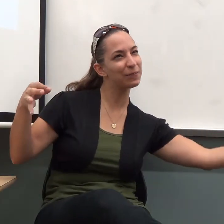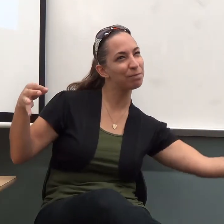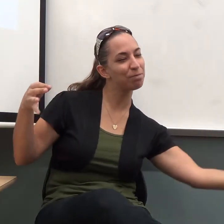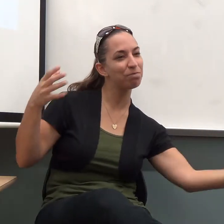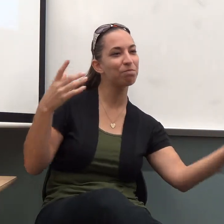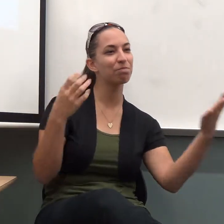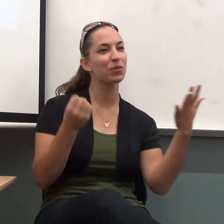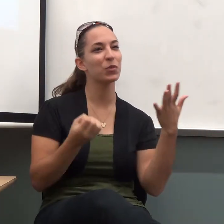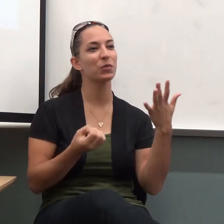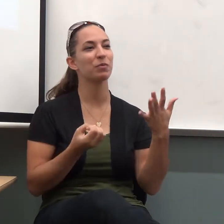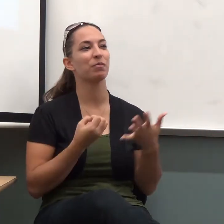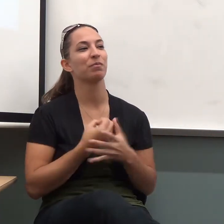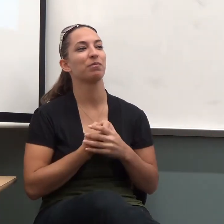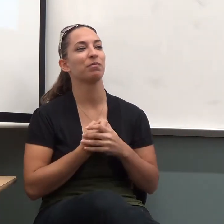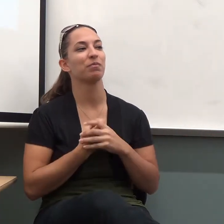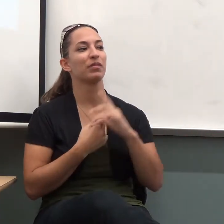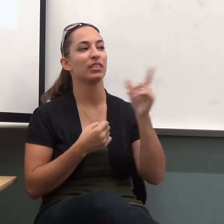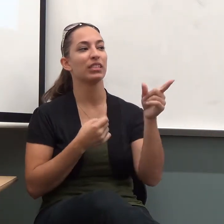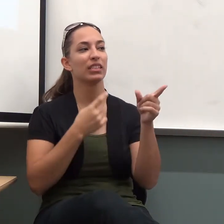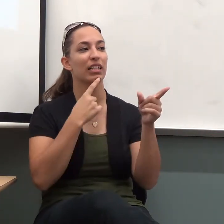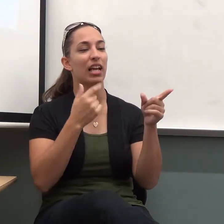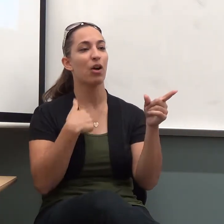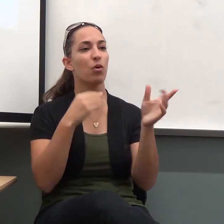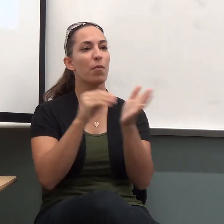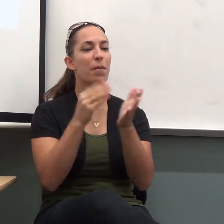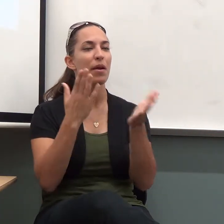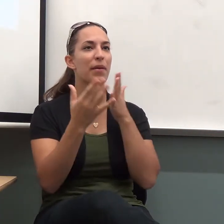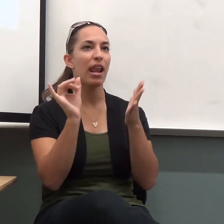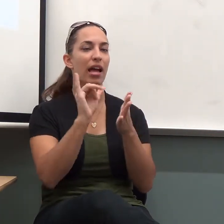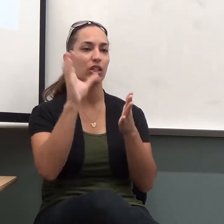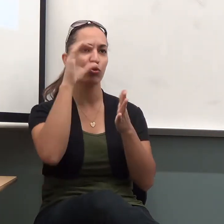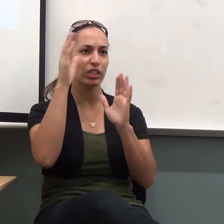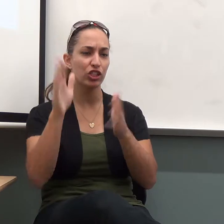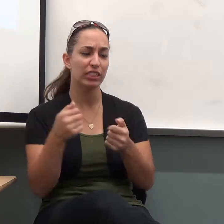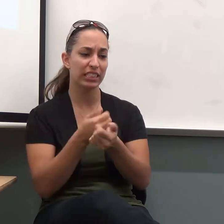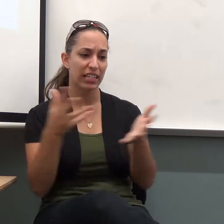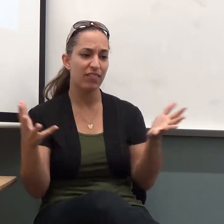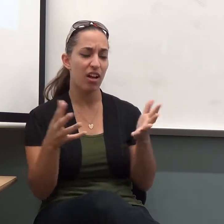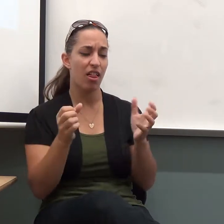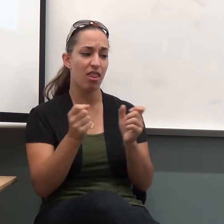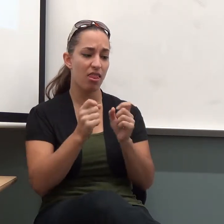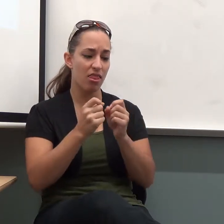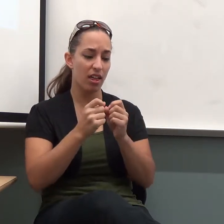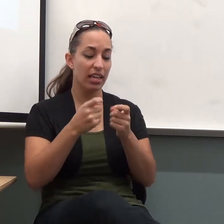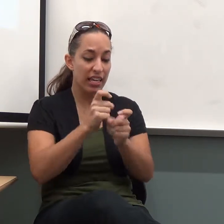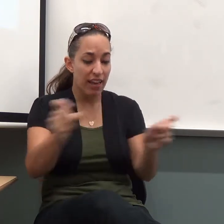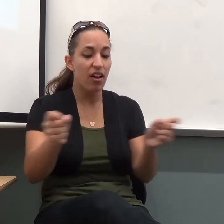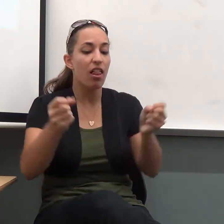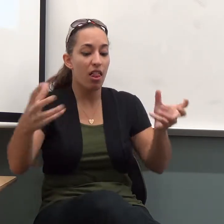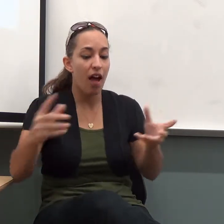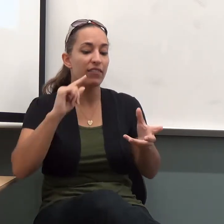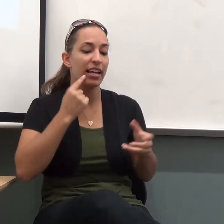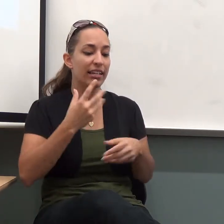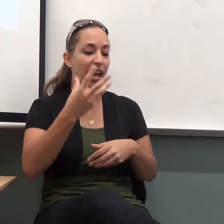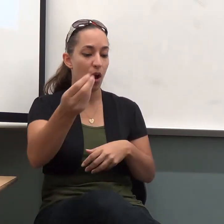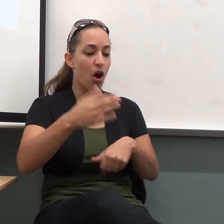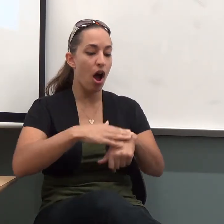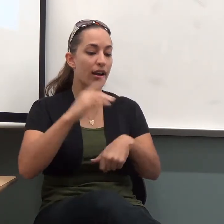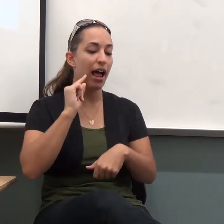first. I would put something like strangers give a lot of candy out on Halloween, comma, so